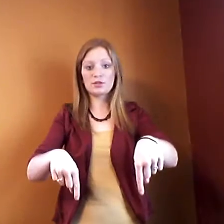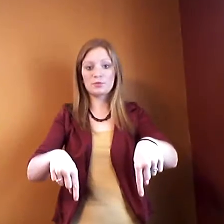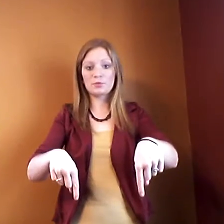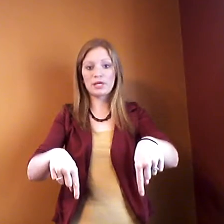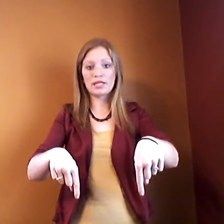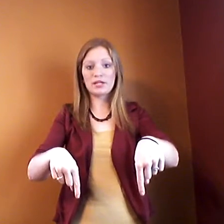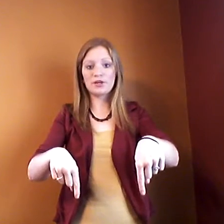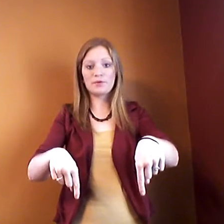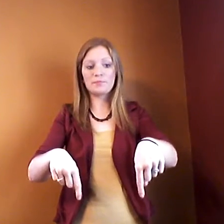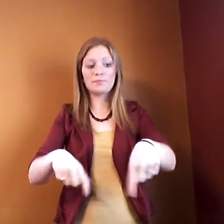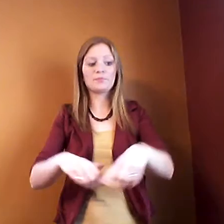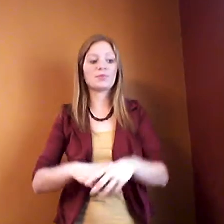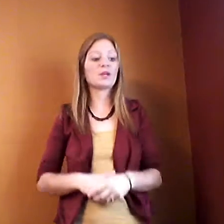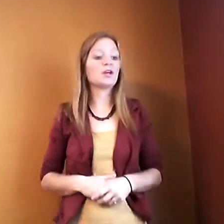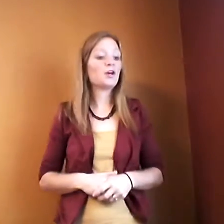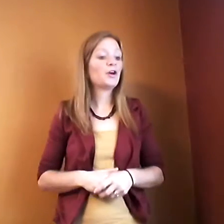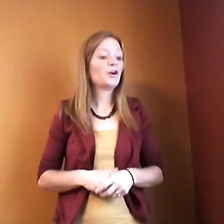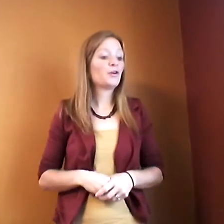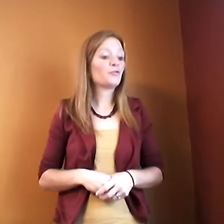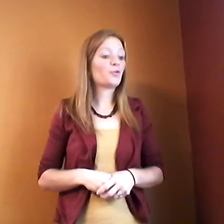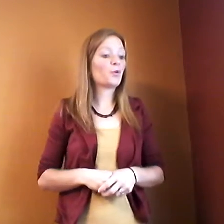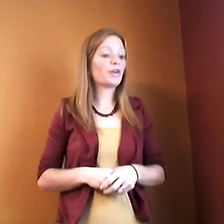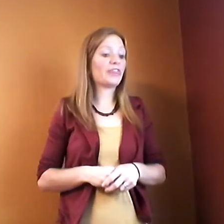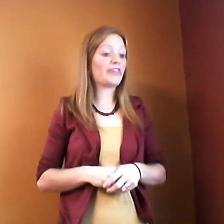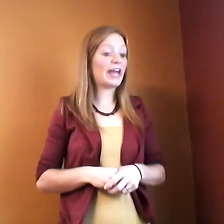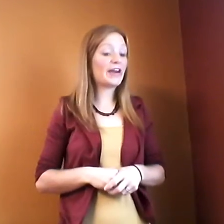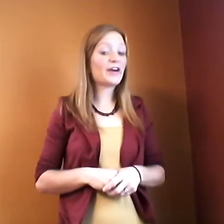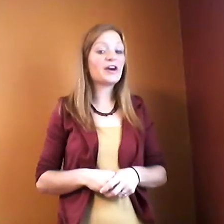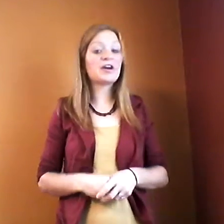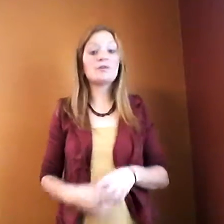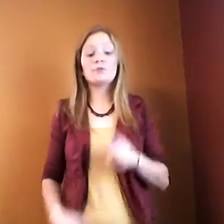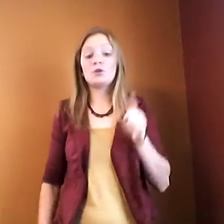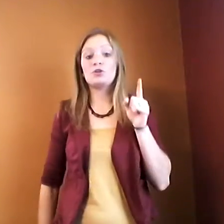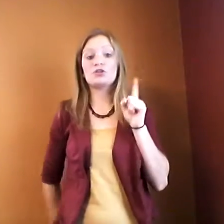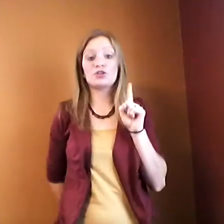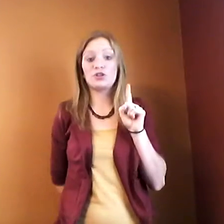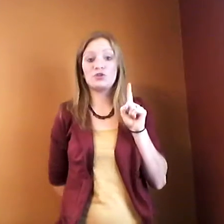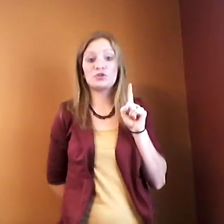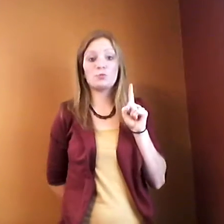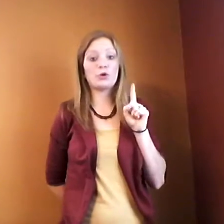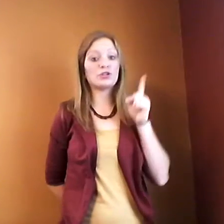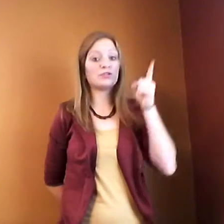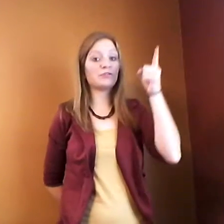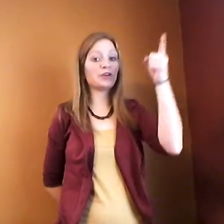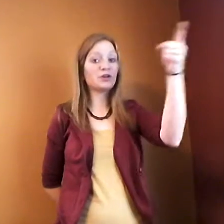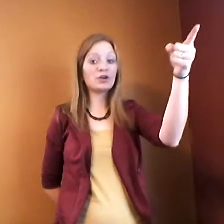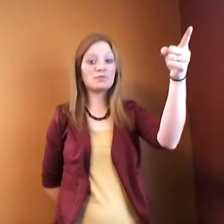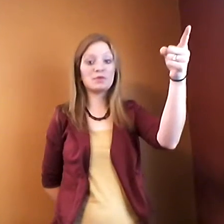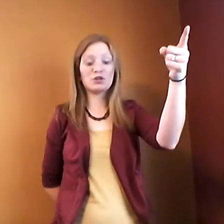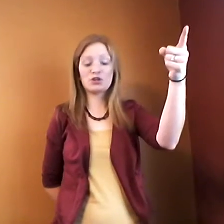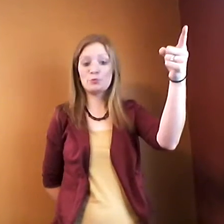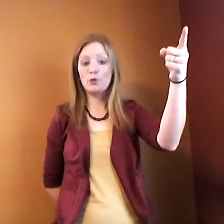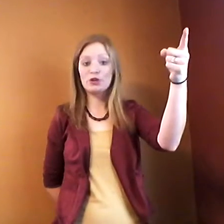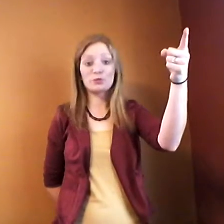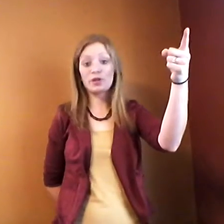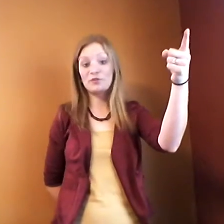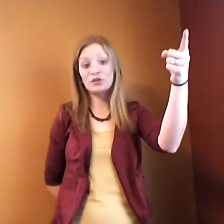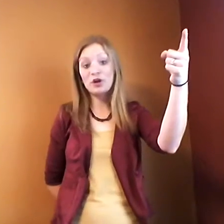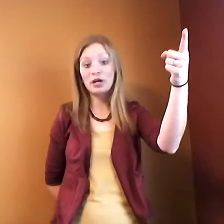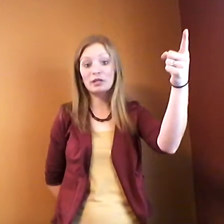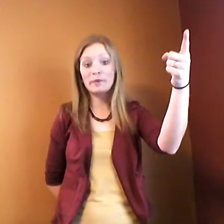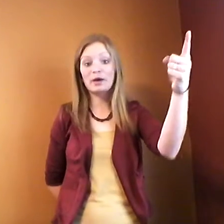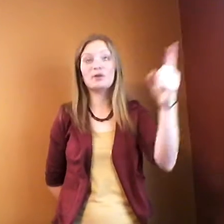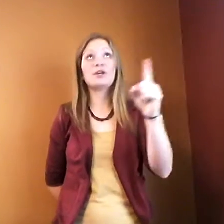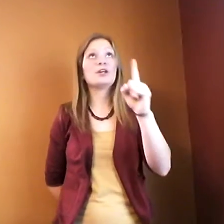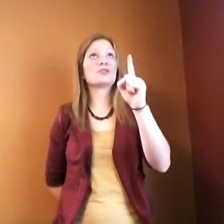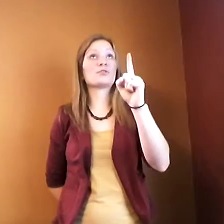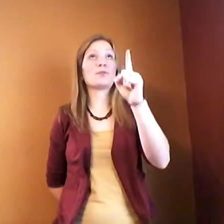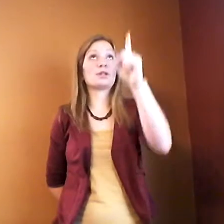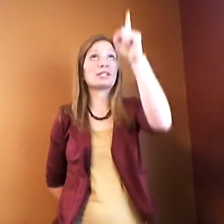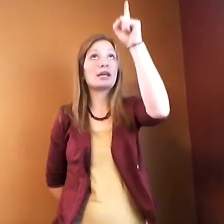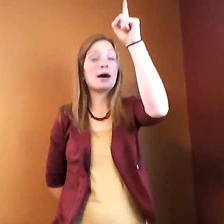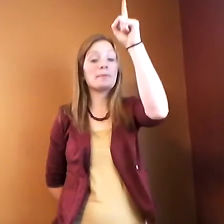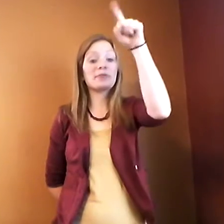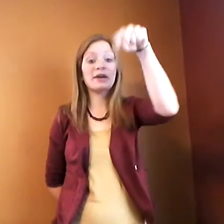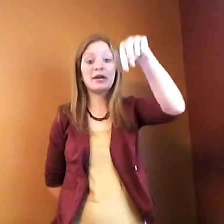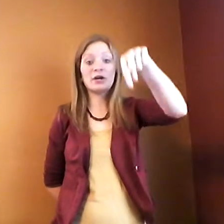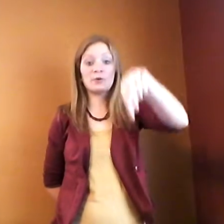right here. For there, you're just going to use your pointer finger and just point to whatever you're talking about. So if you want to say up there, or